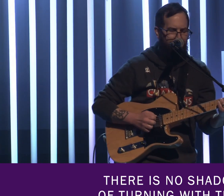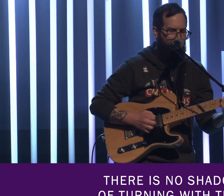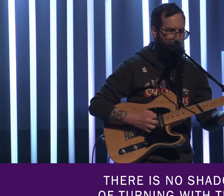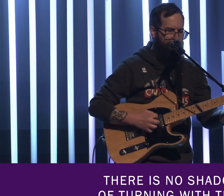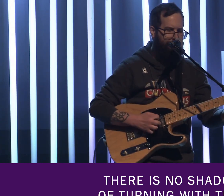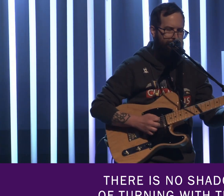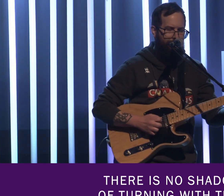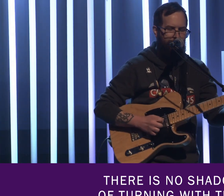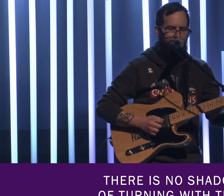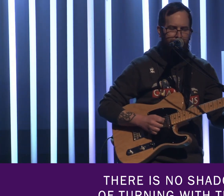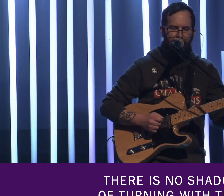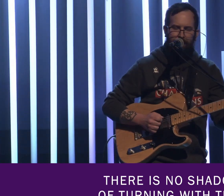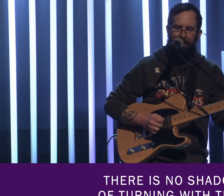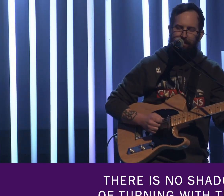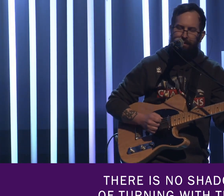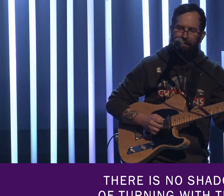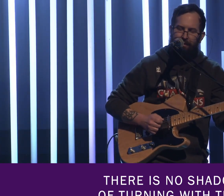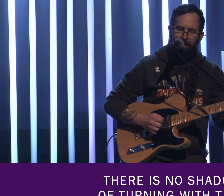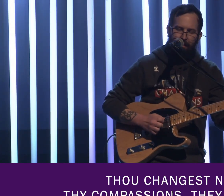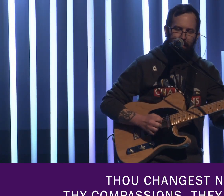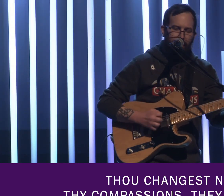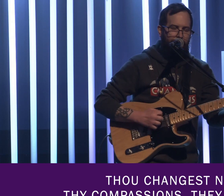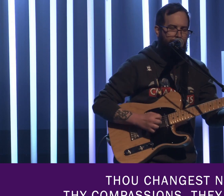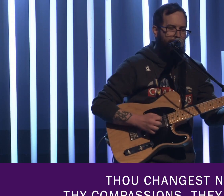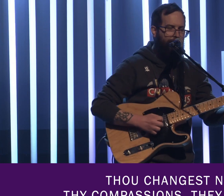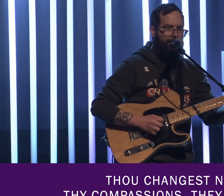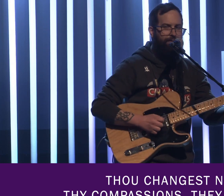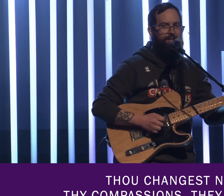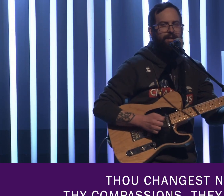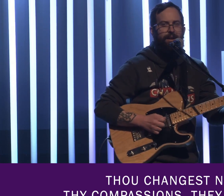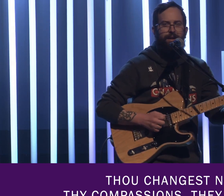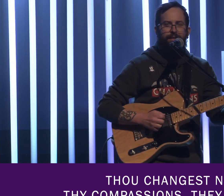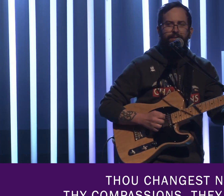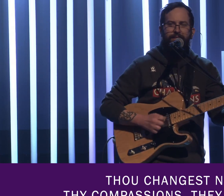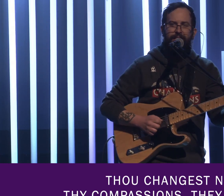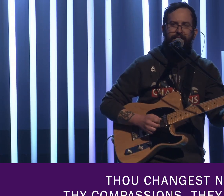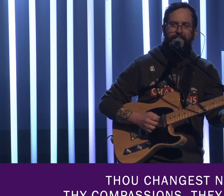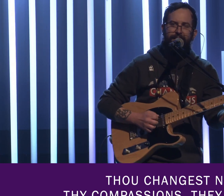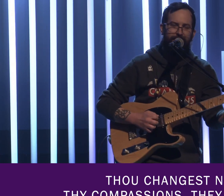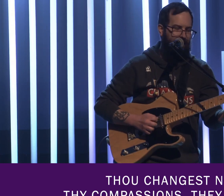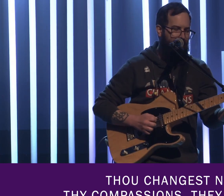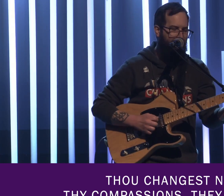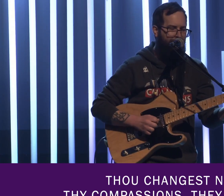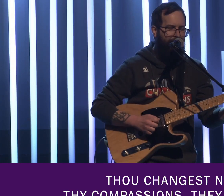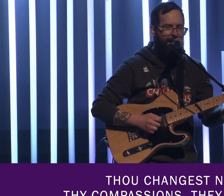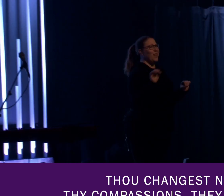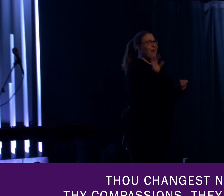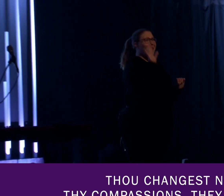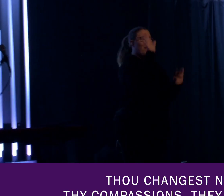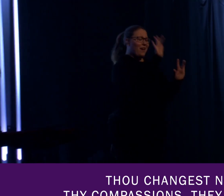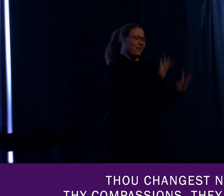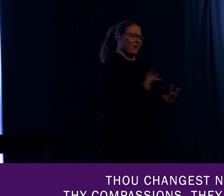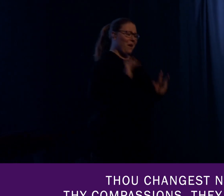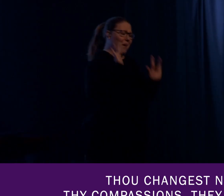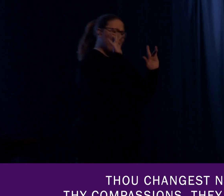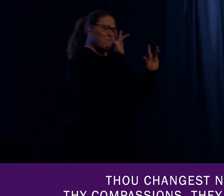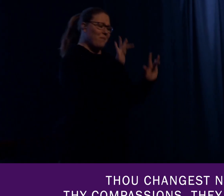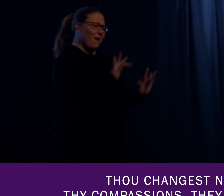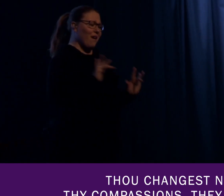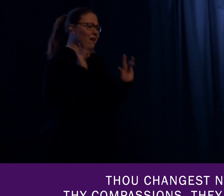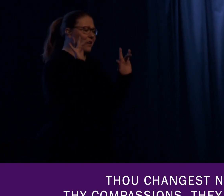turning with thee. Thou changest not, thy